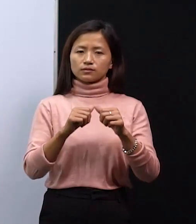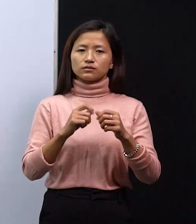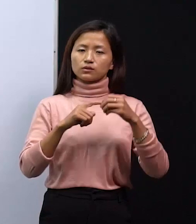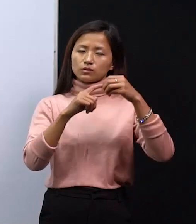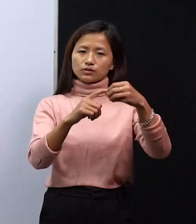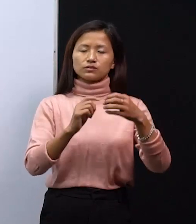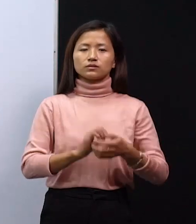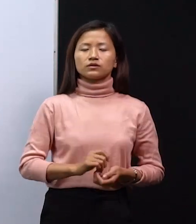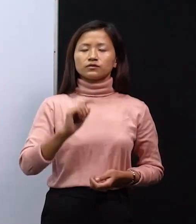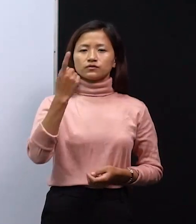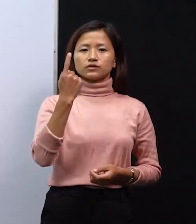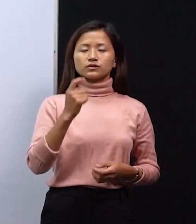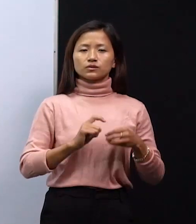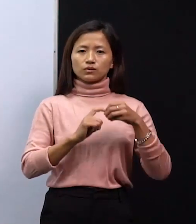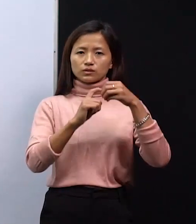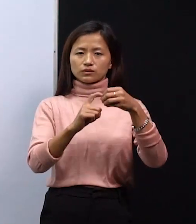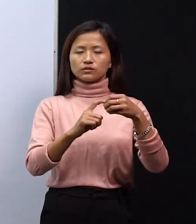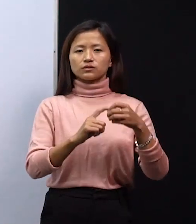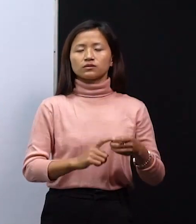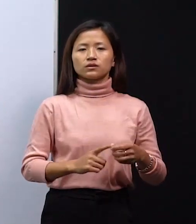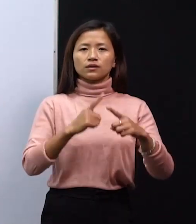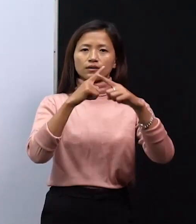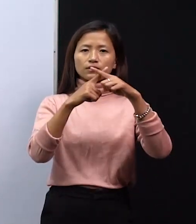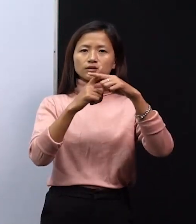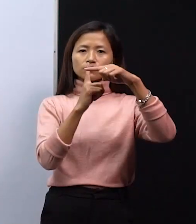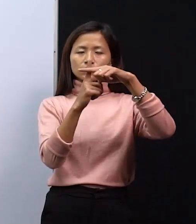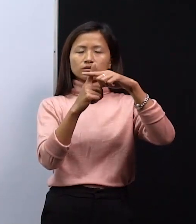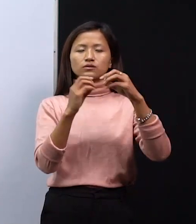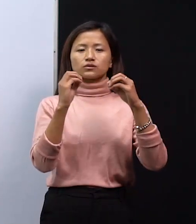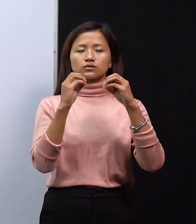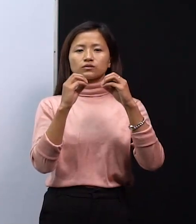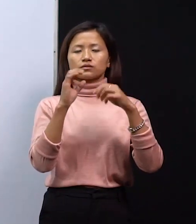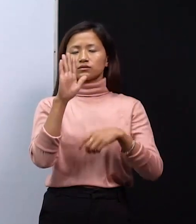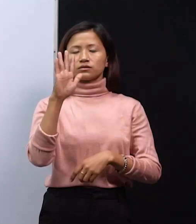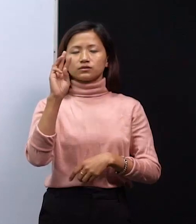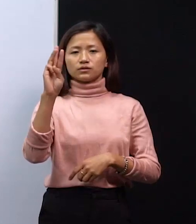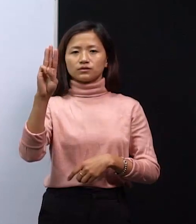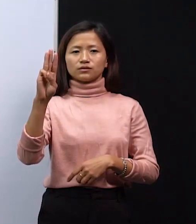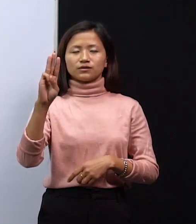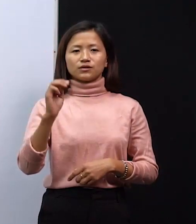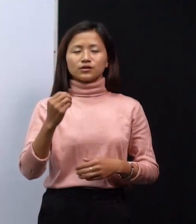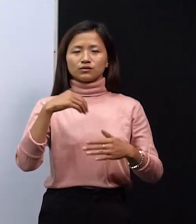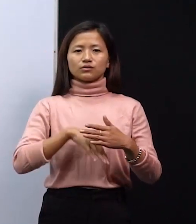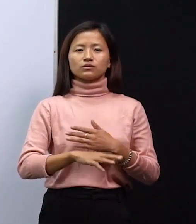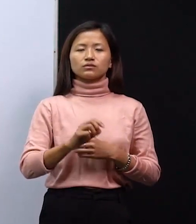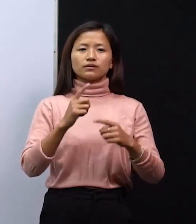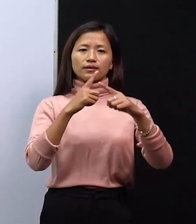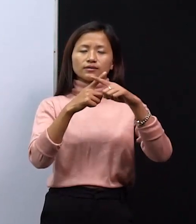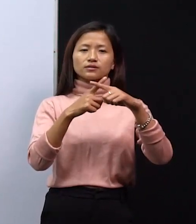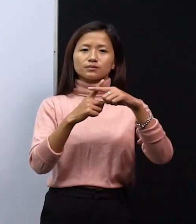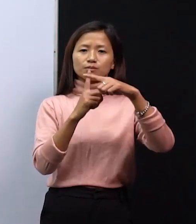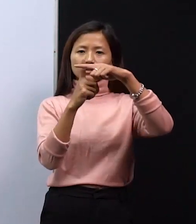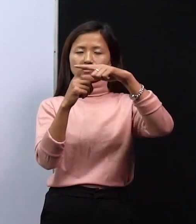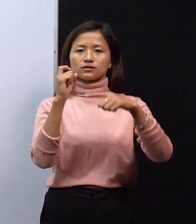So the first question is x plus 3 into x plus